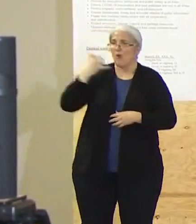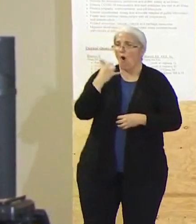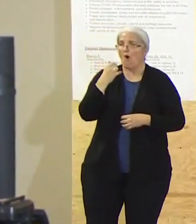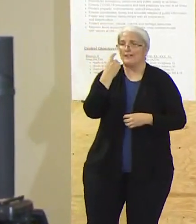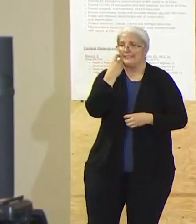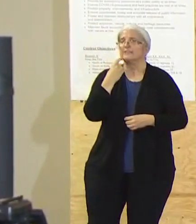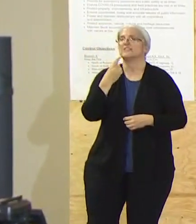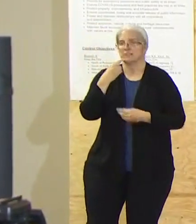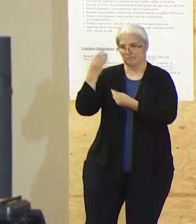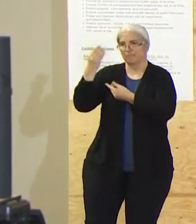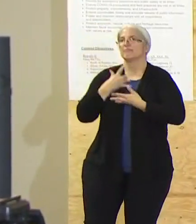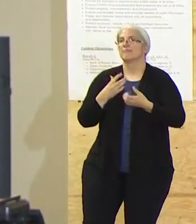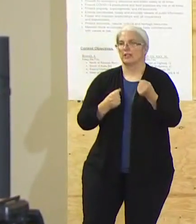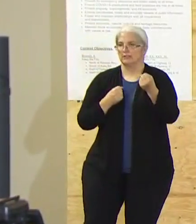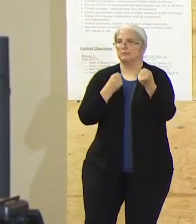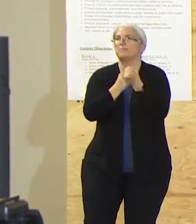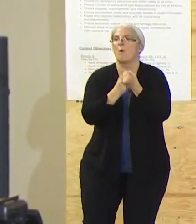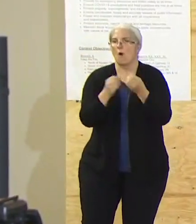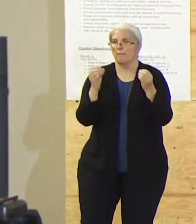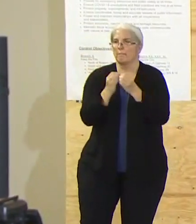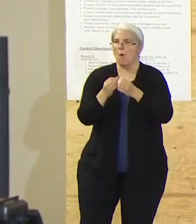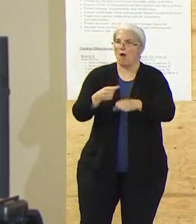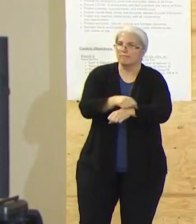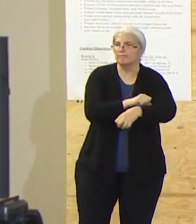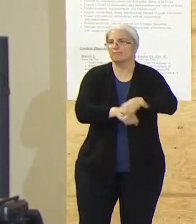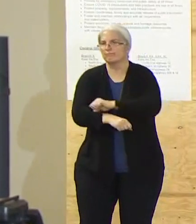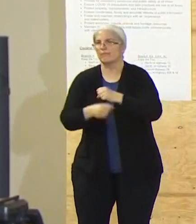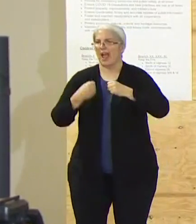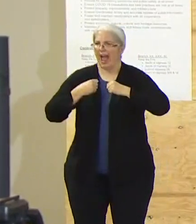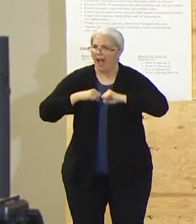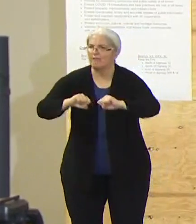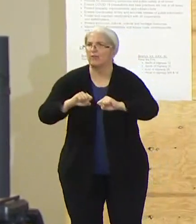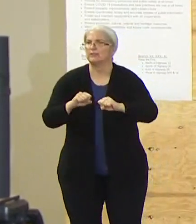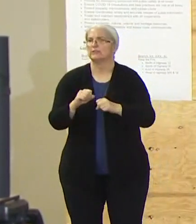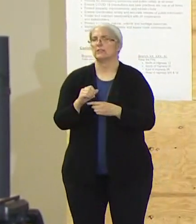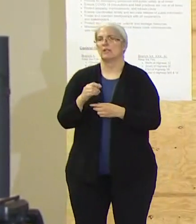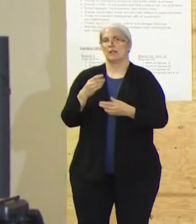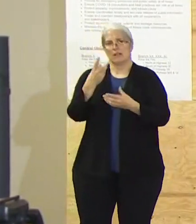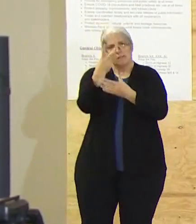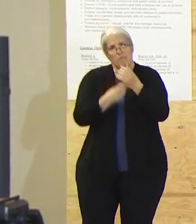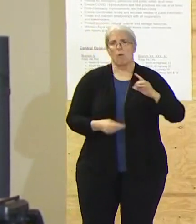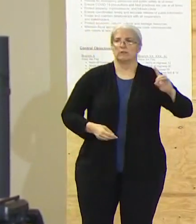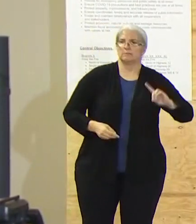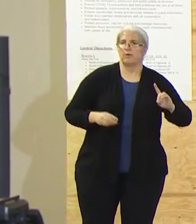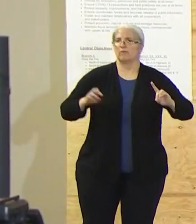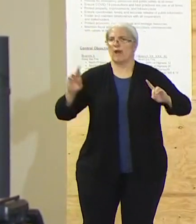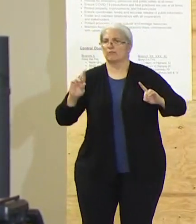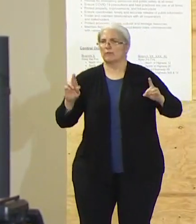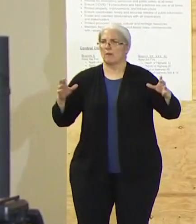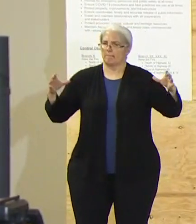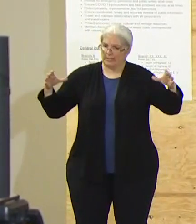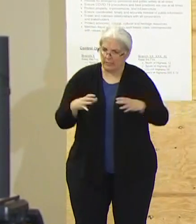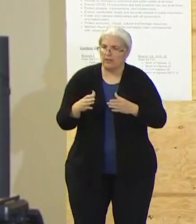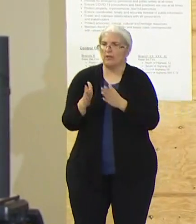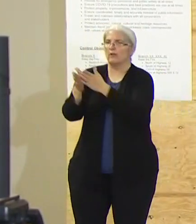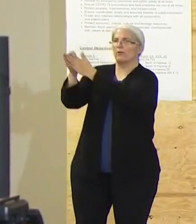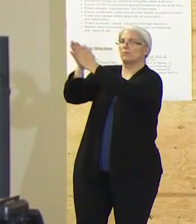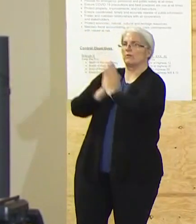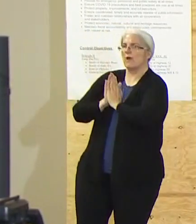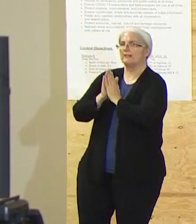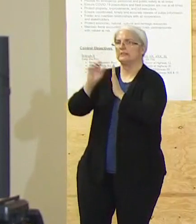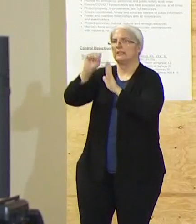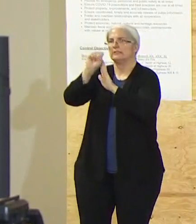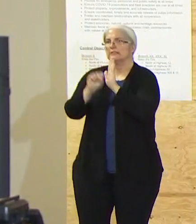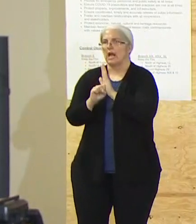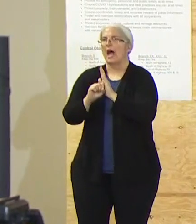Congressman said, a bipartisan request to get a major disaster declaration here in the state of California that has 2 purposes, fiscal